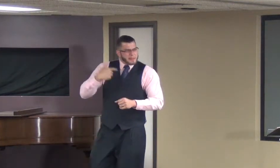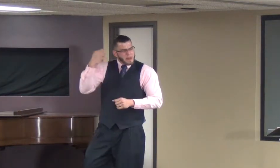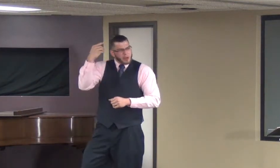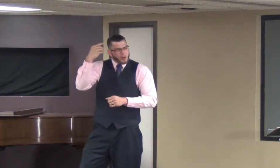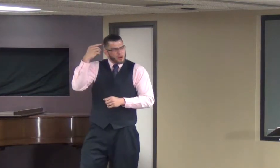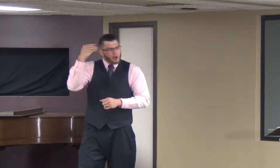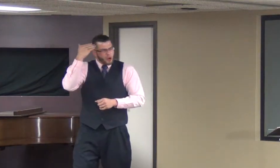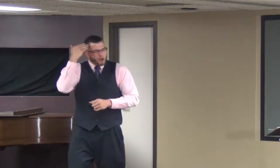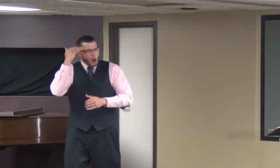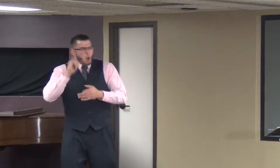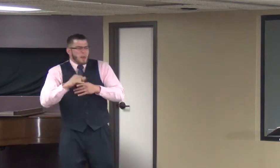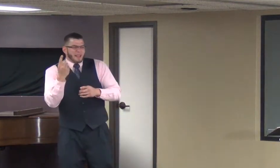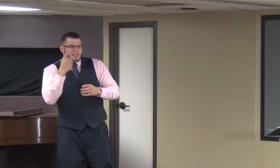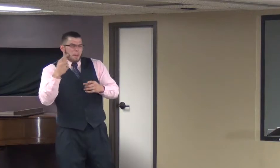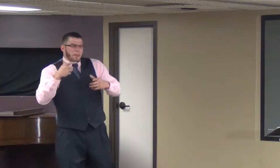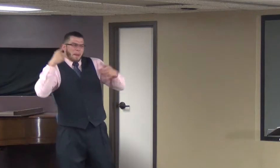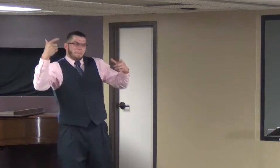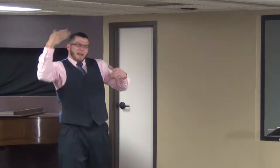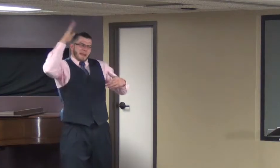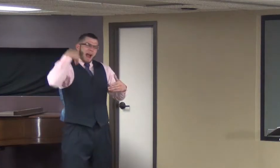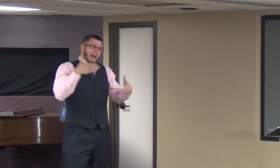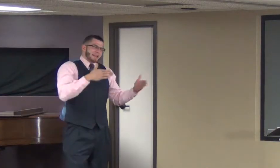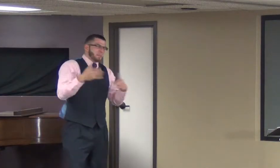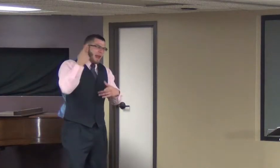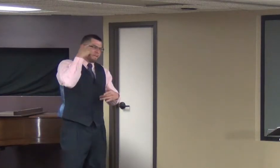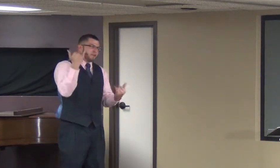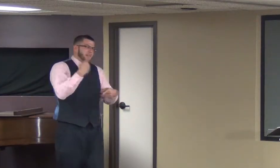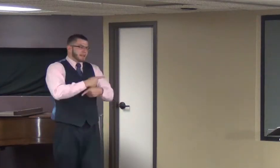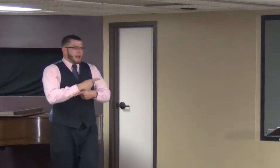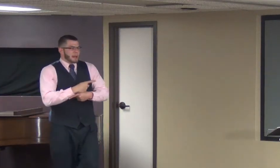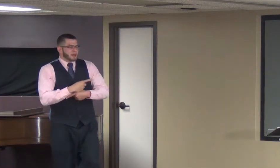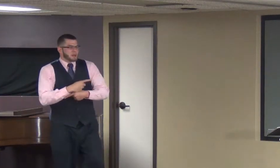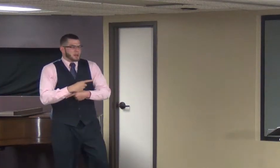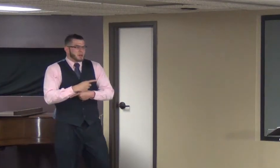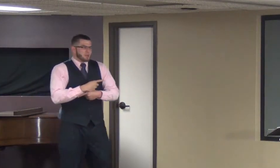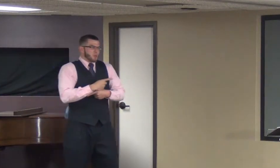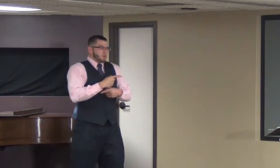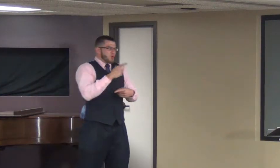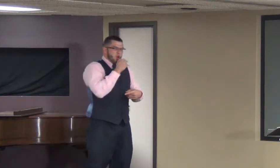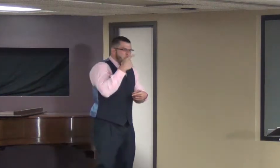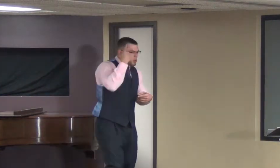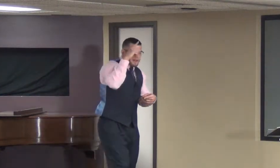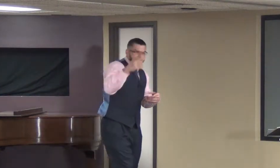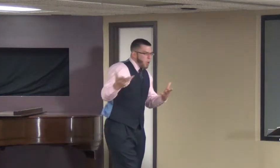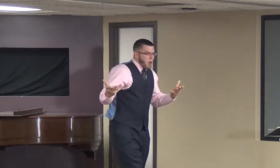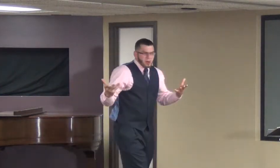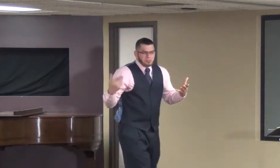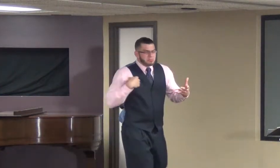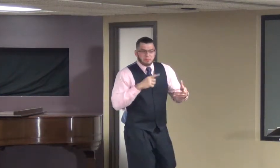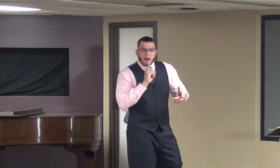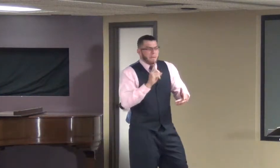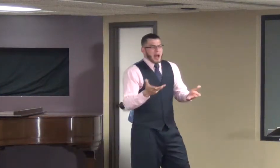me know that something big God has planned for today. Yeah. Who is it for? I'm not